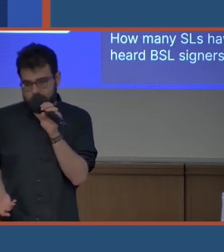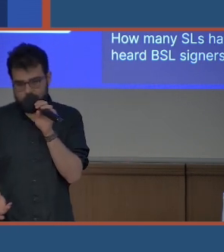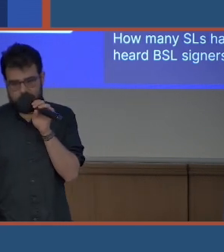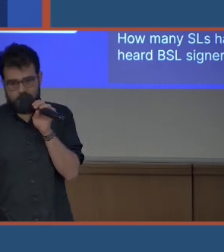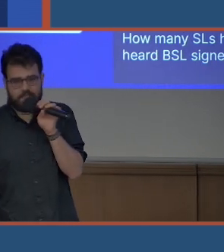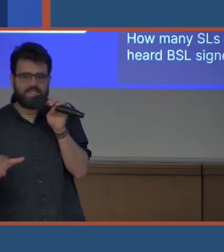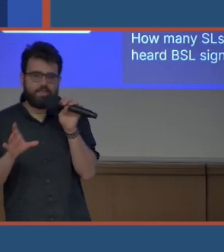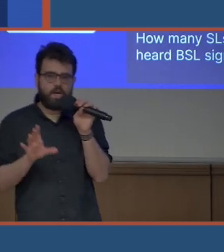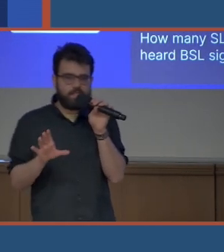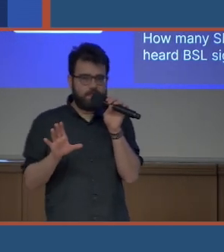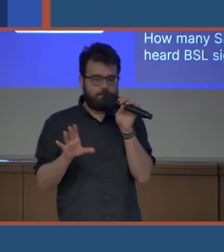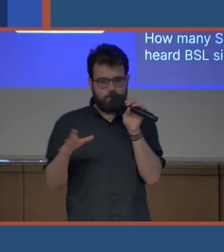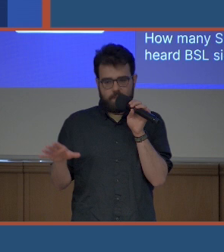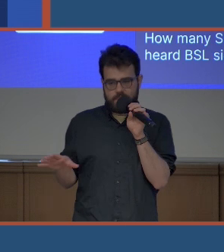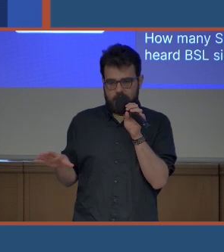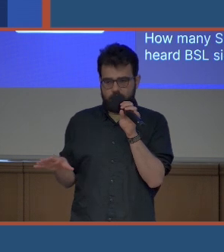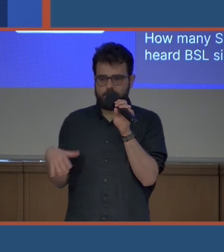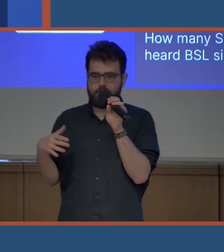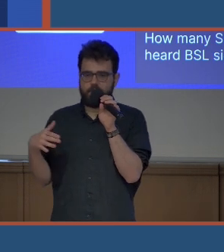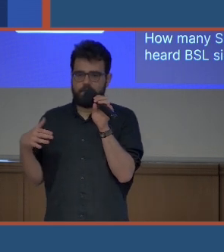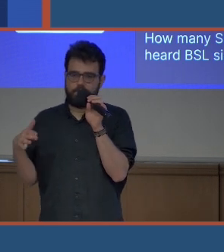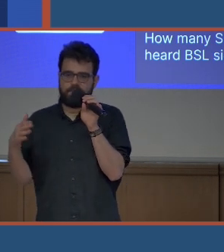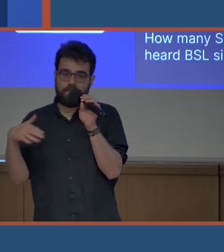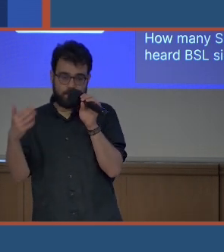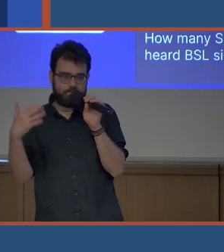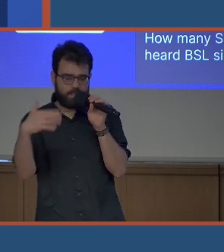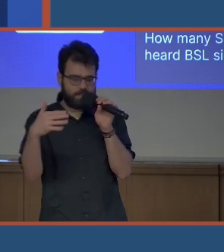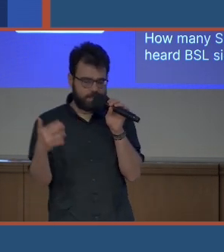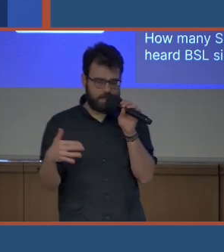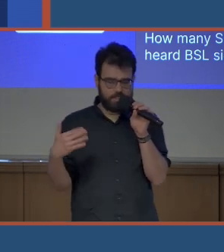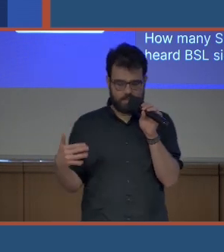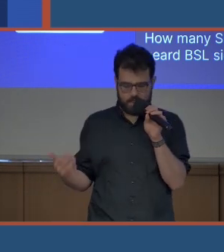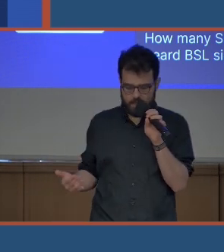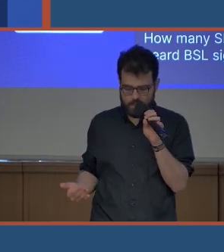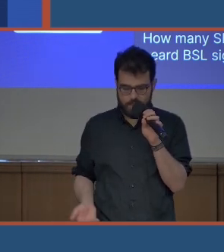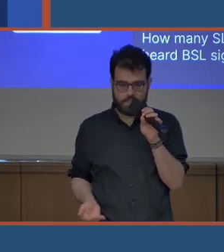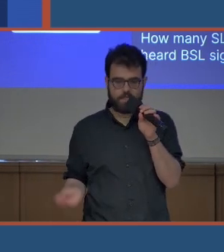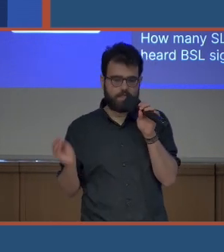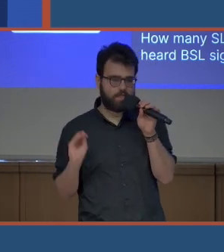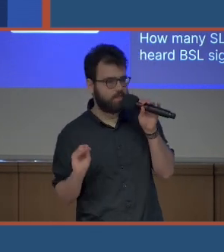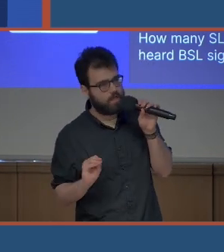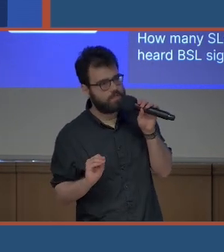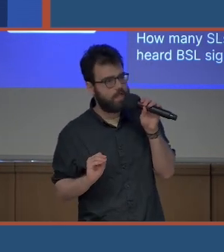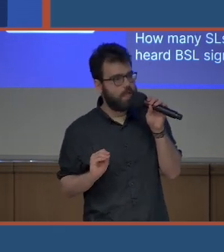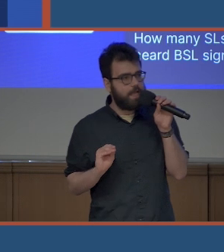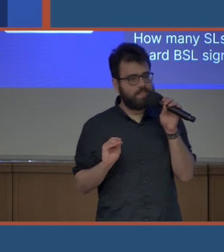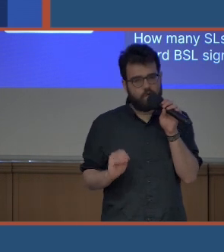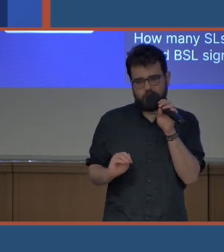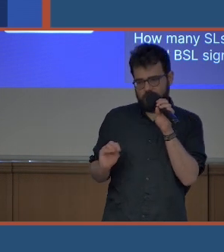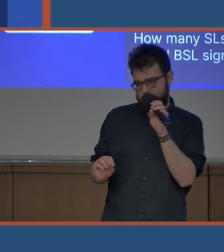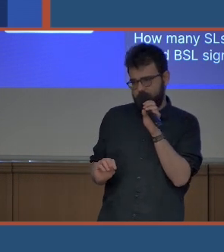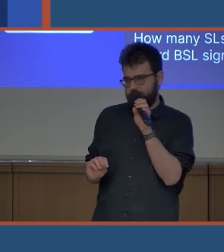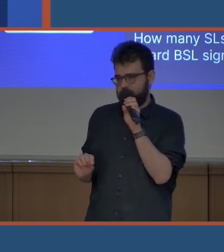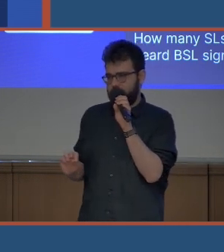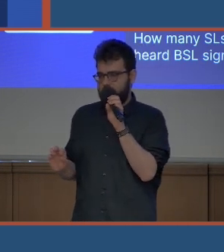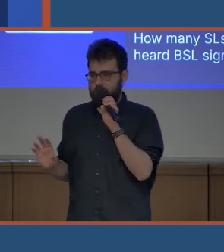an international sign. It's not a full-fledged language because as I said, it's a sign language pidgin, and it's not taught